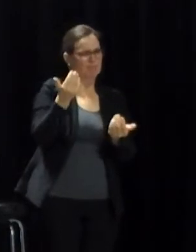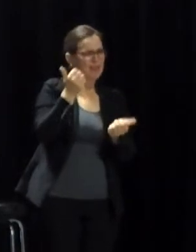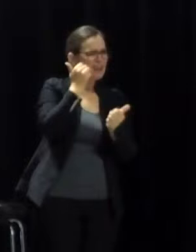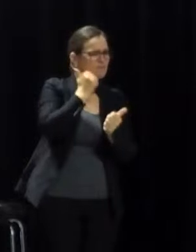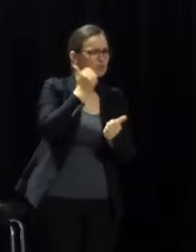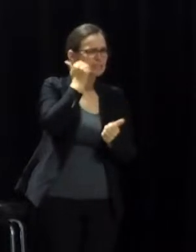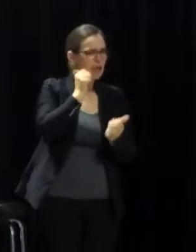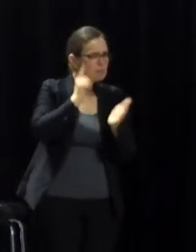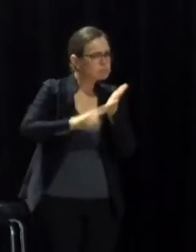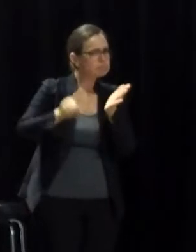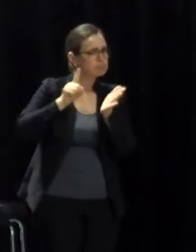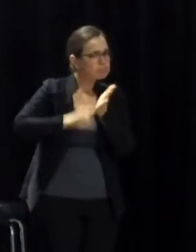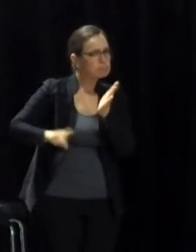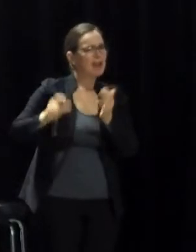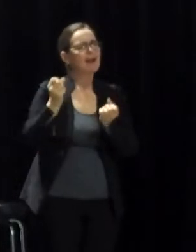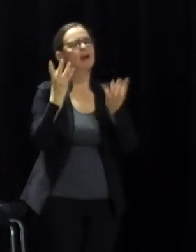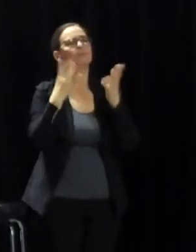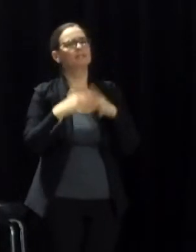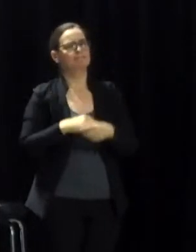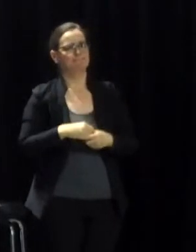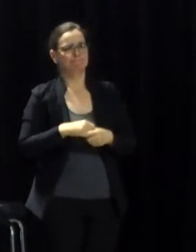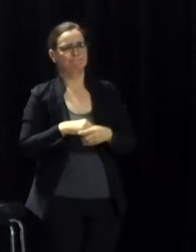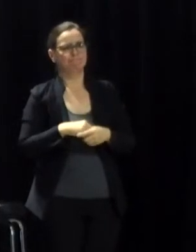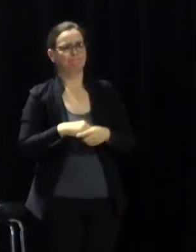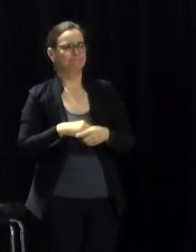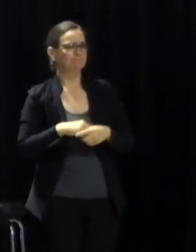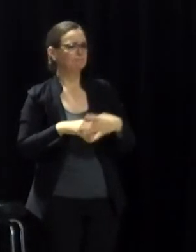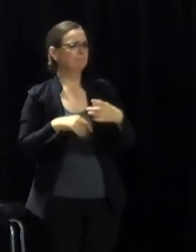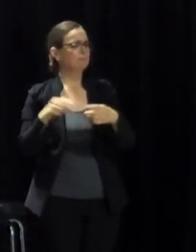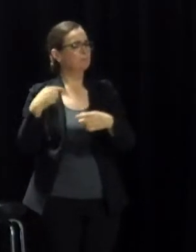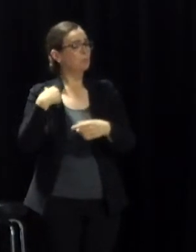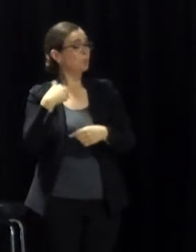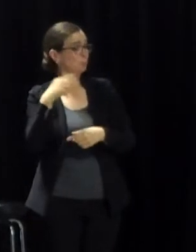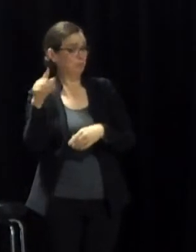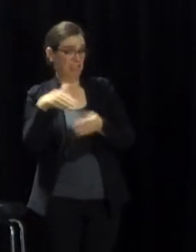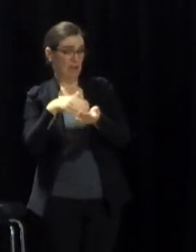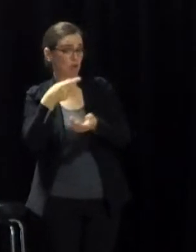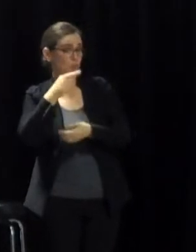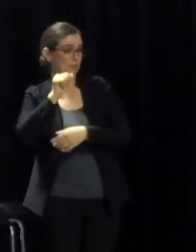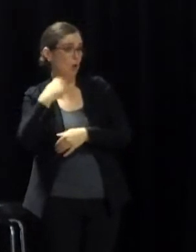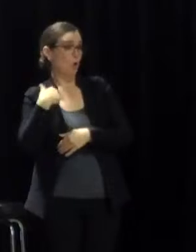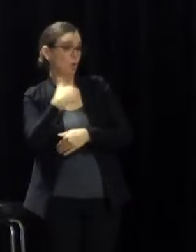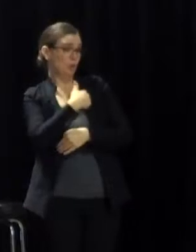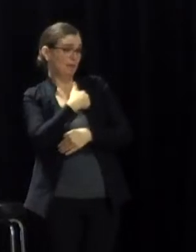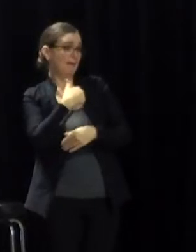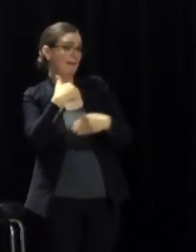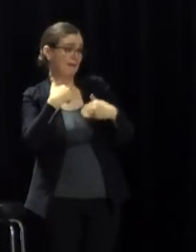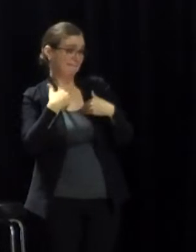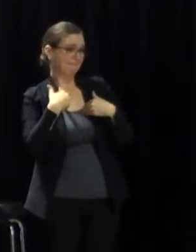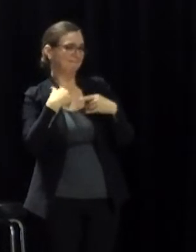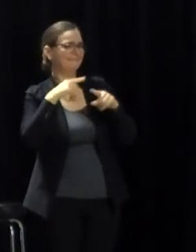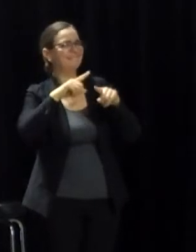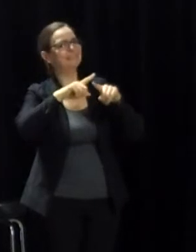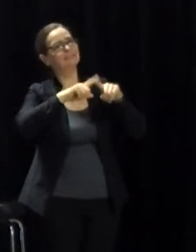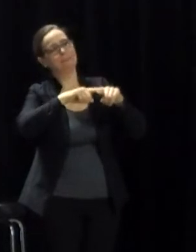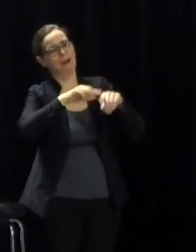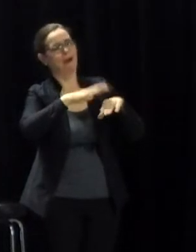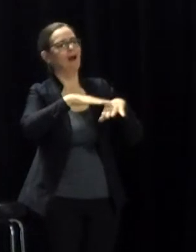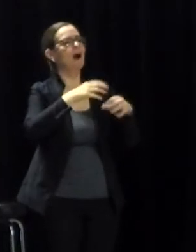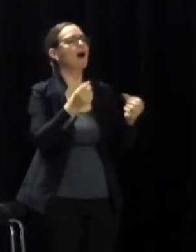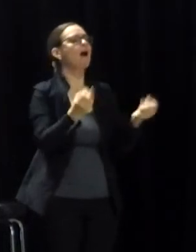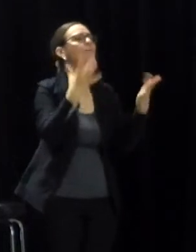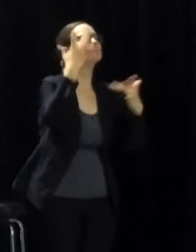do the staffing, right? It's like any operation. You have to do staffing of how many people. So guesstimating based on what is happening now.